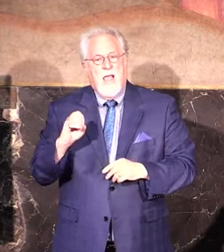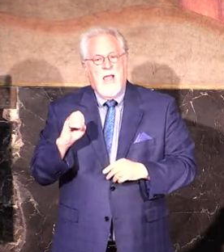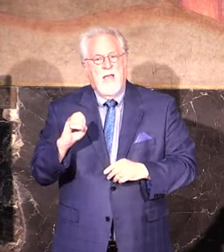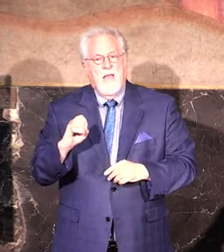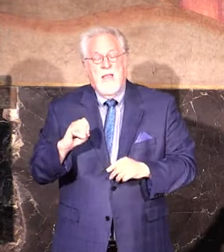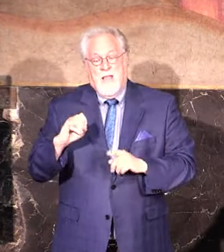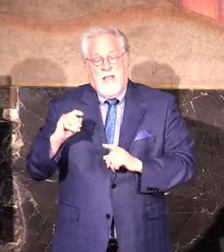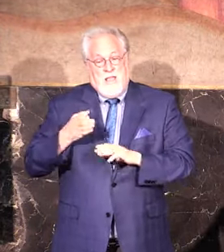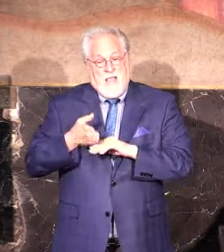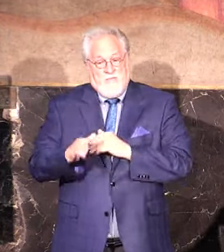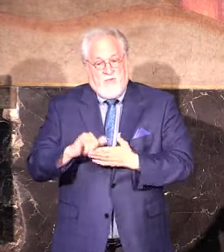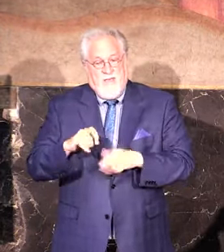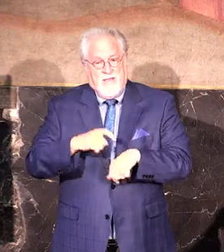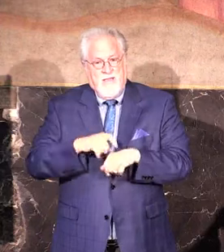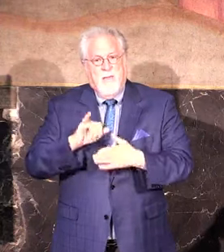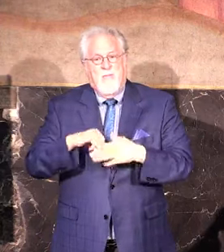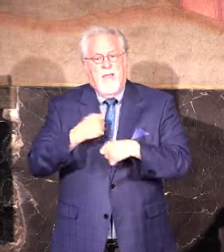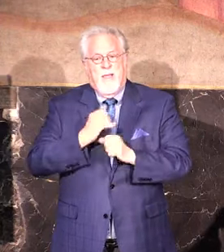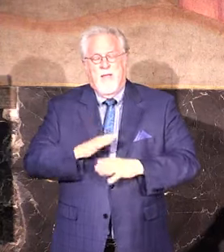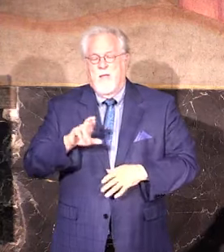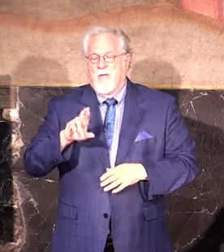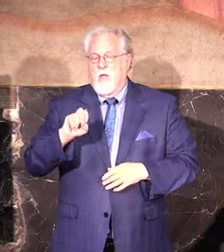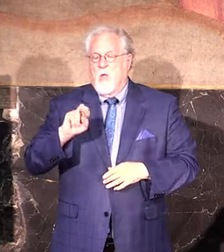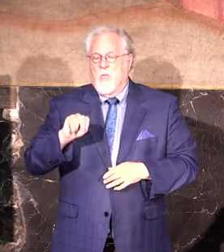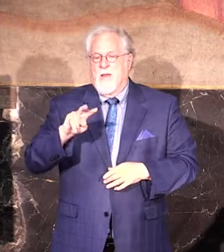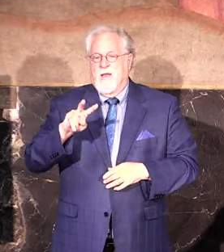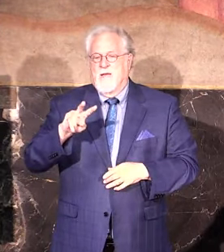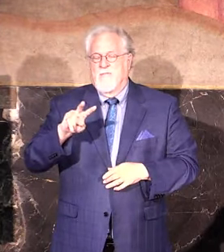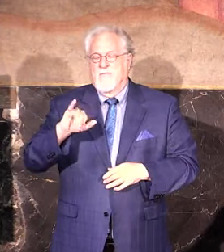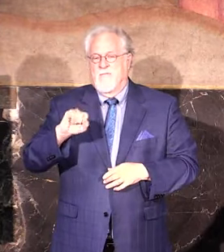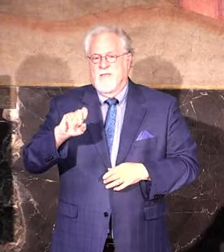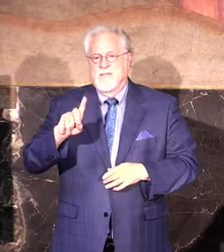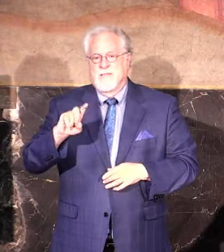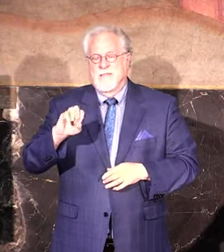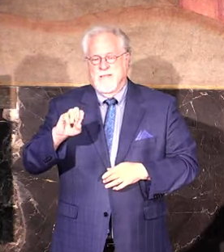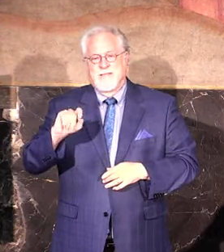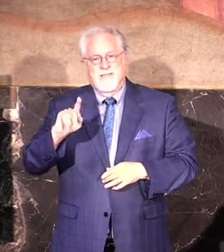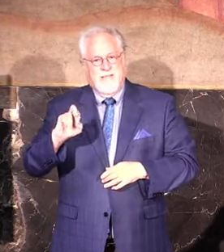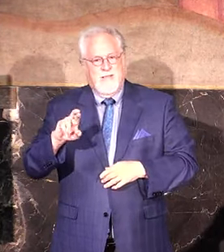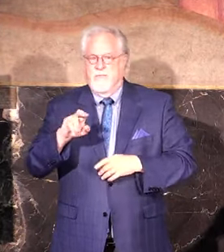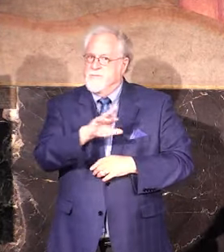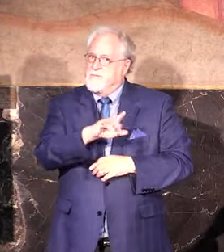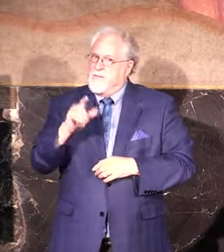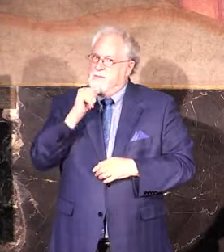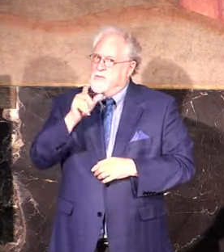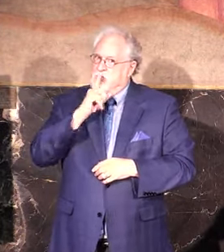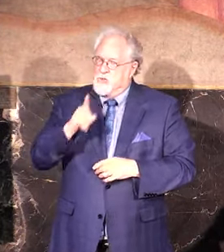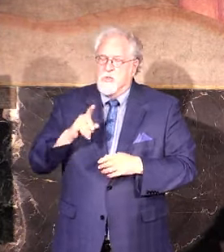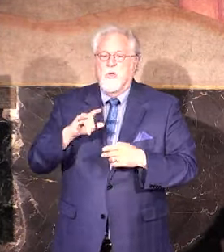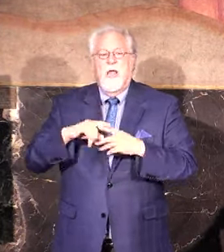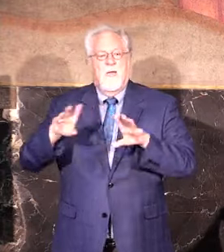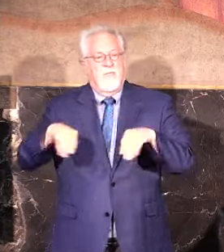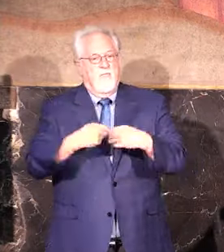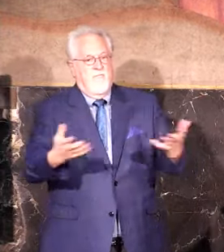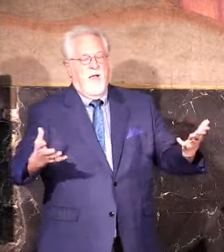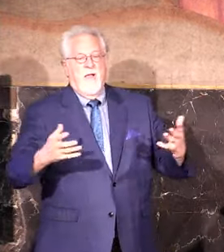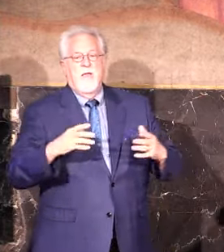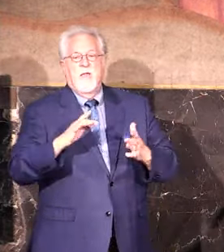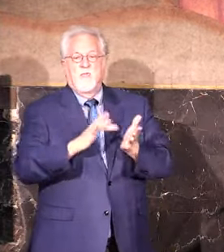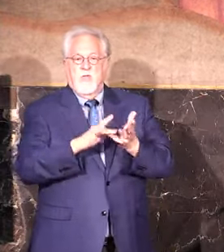since that time, the maker of remdesivir, Gilead, has been supplying certain amounts of the drug to the country. And we have